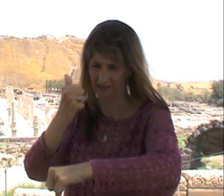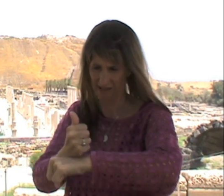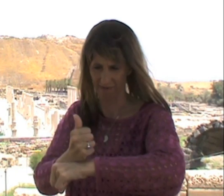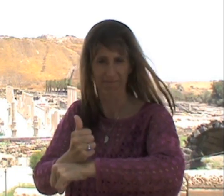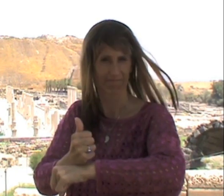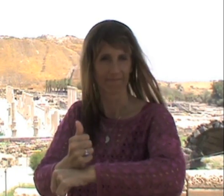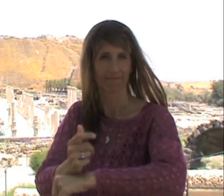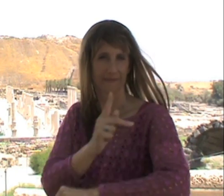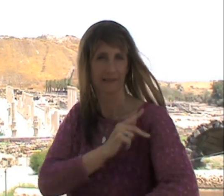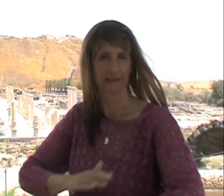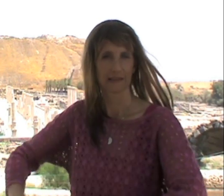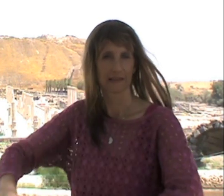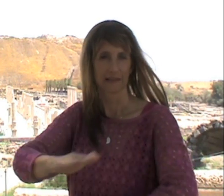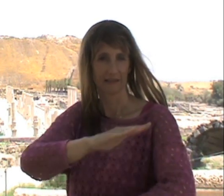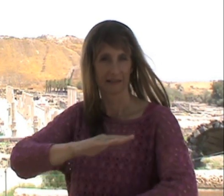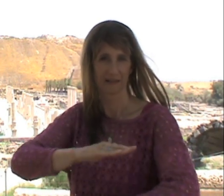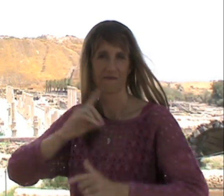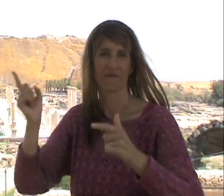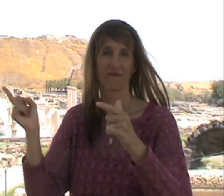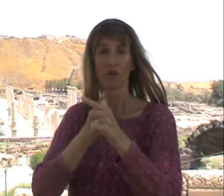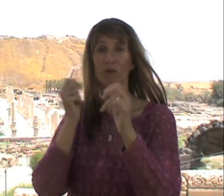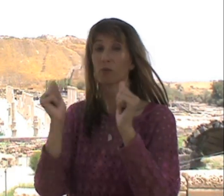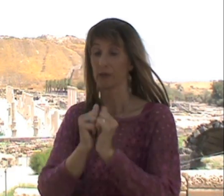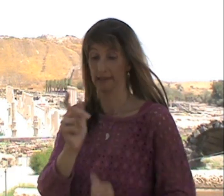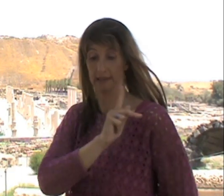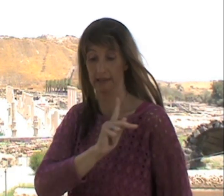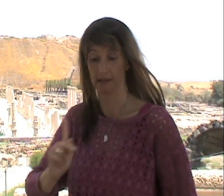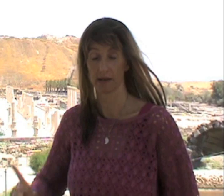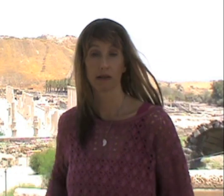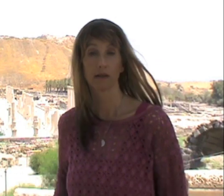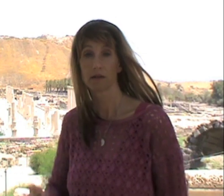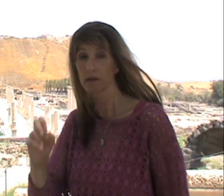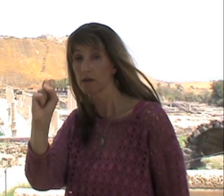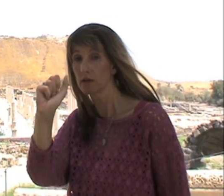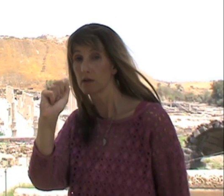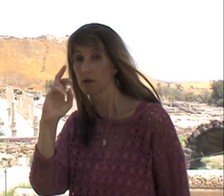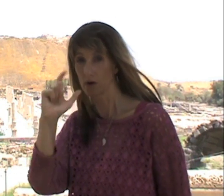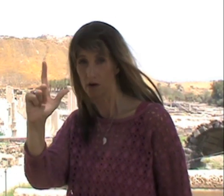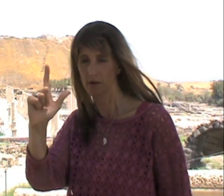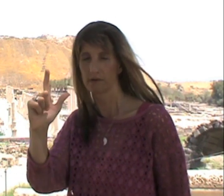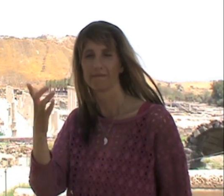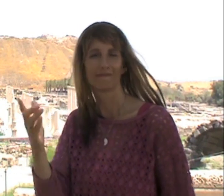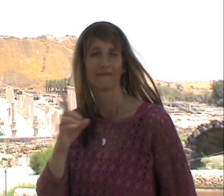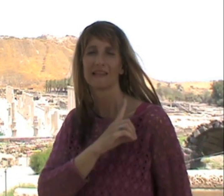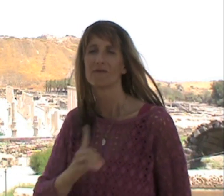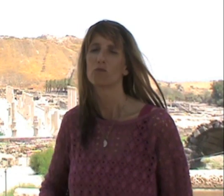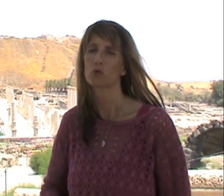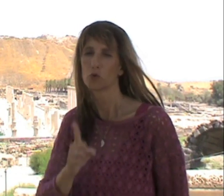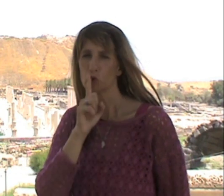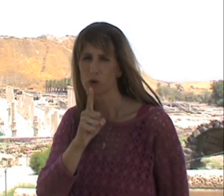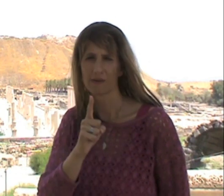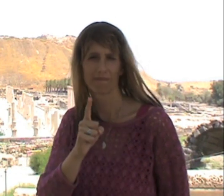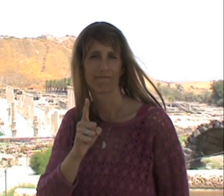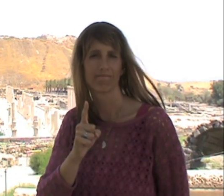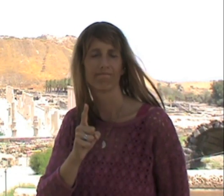respect, and he honored the kingdom of Saul.